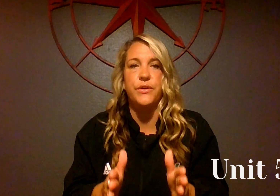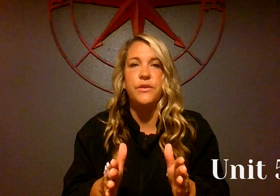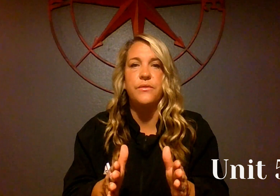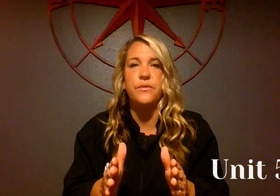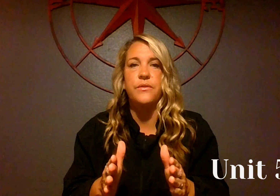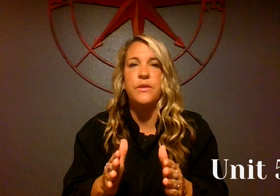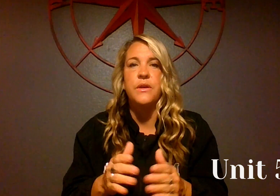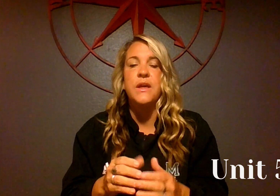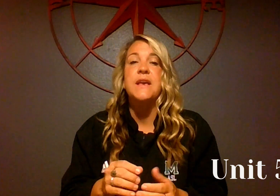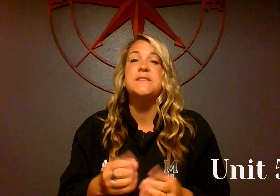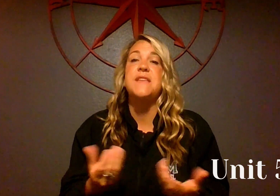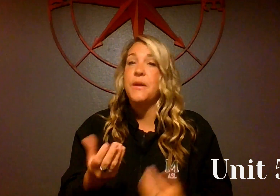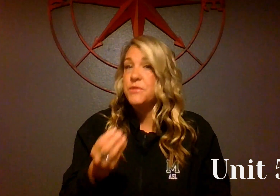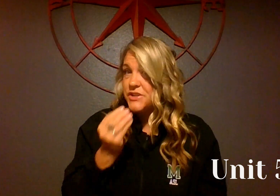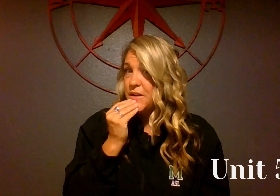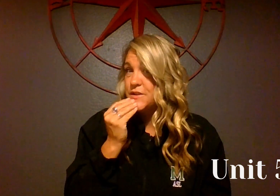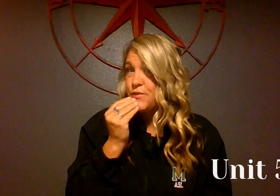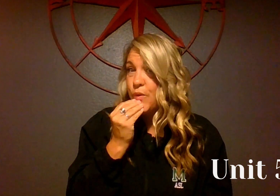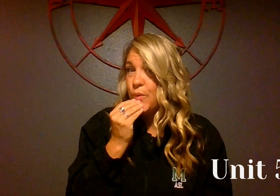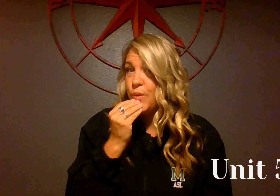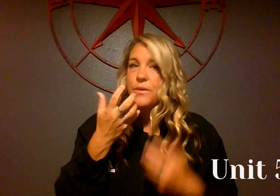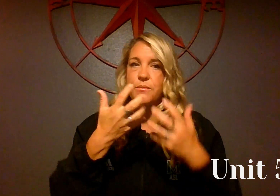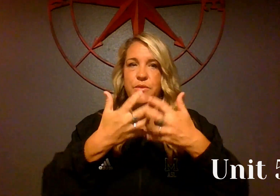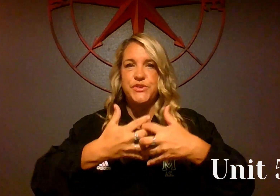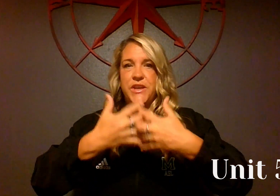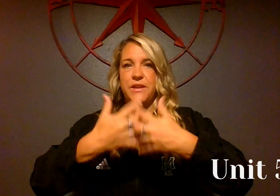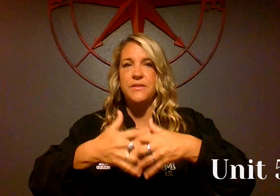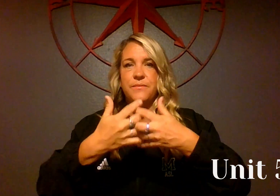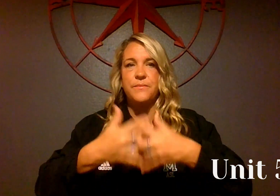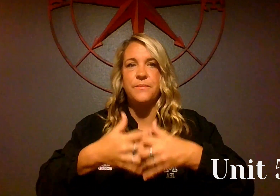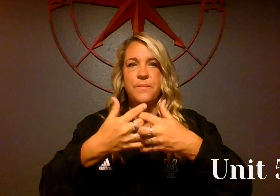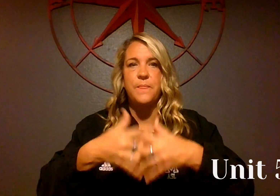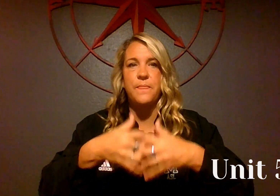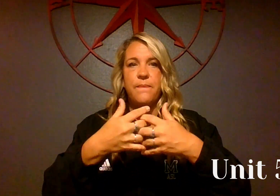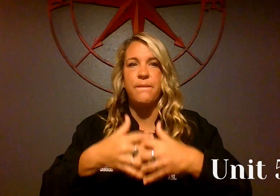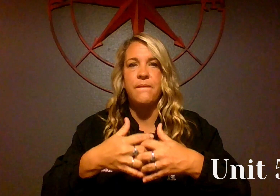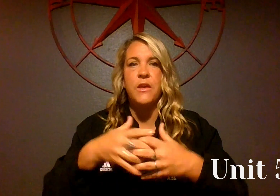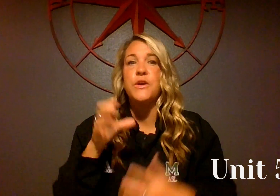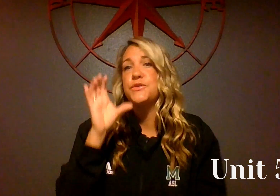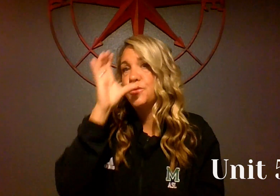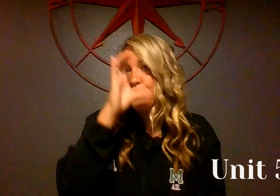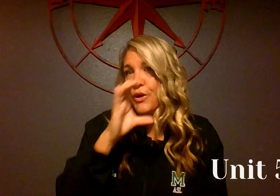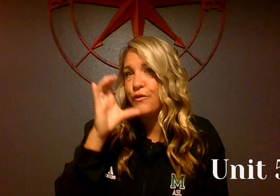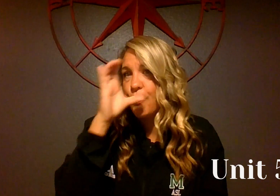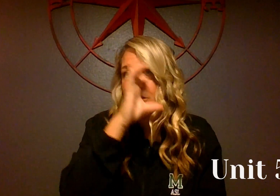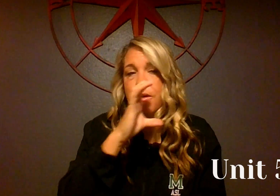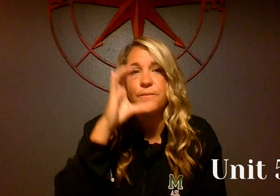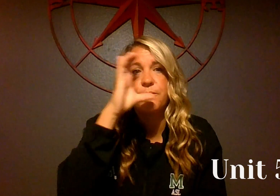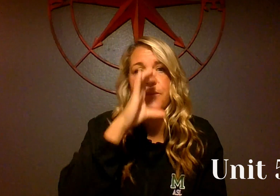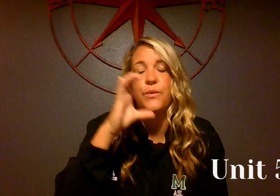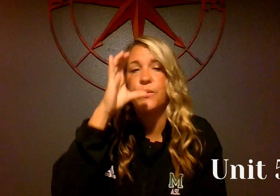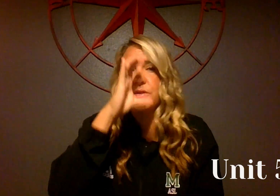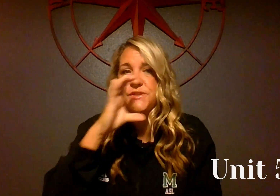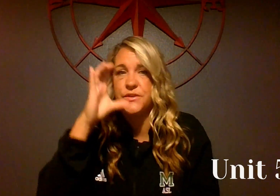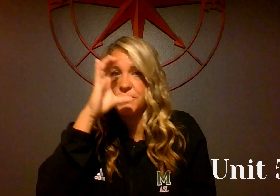counselor. Snack machine is food machine. To look for or